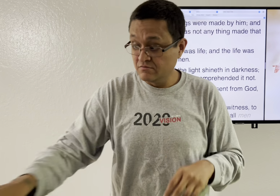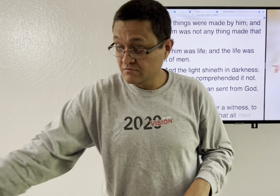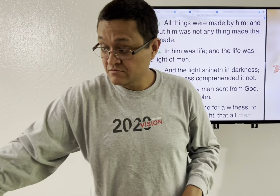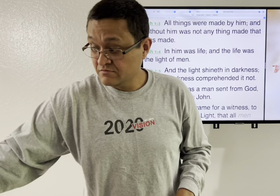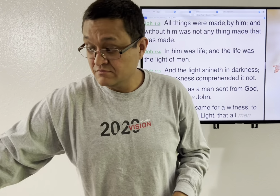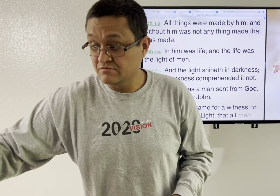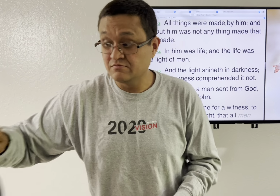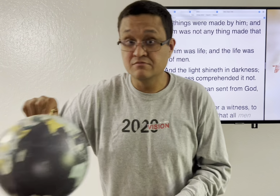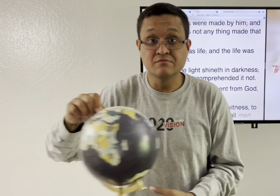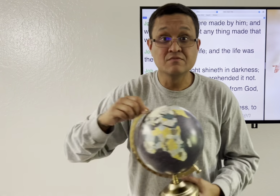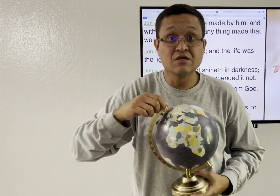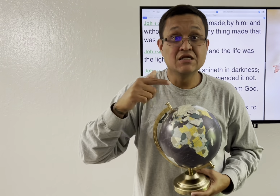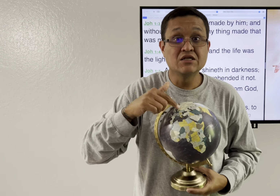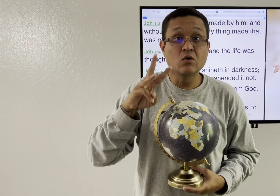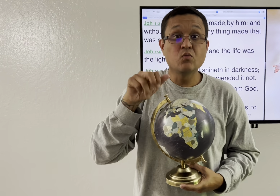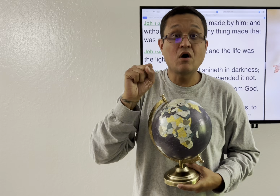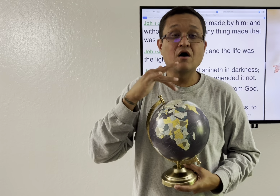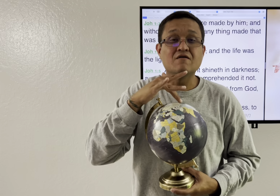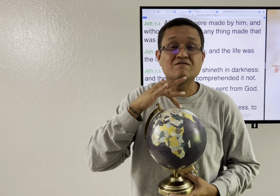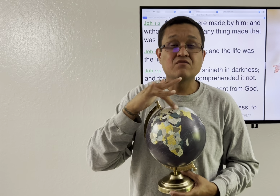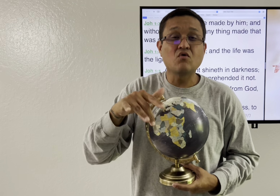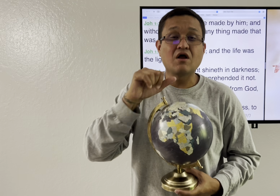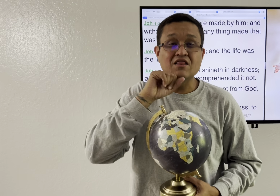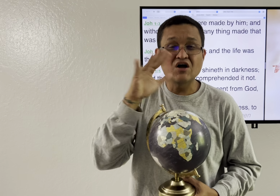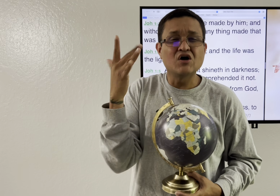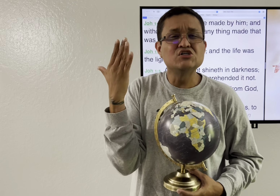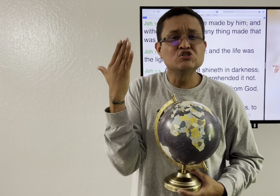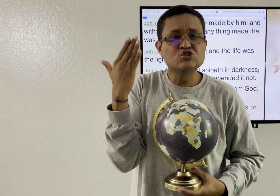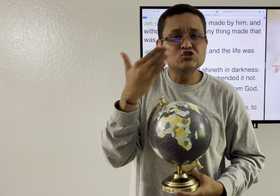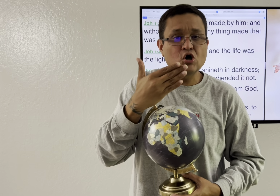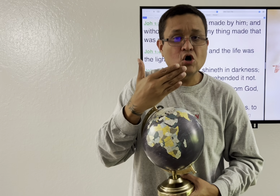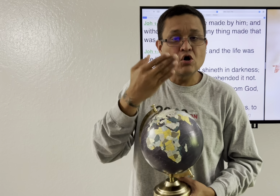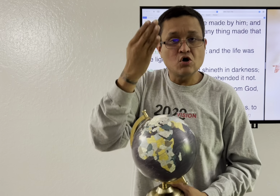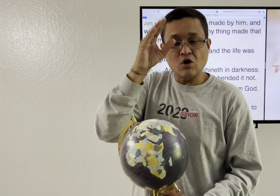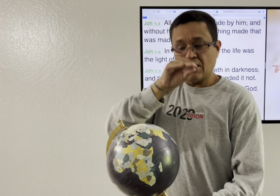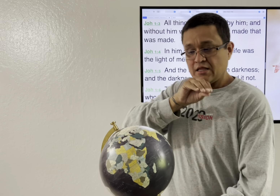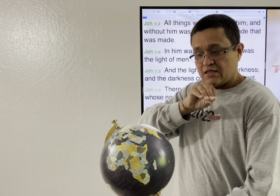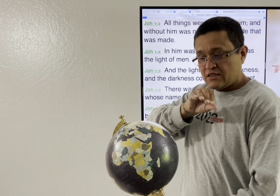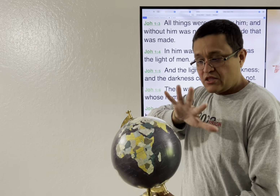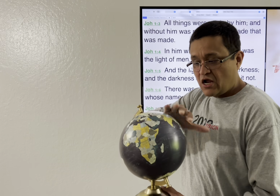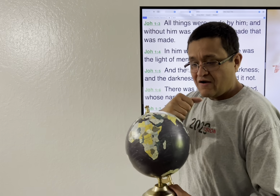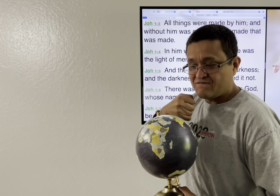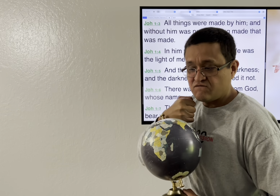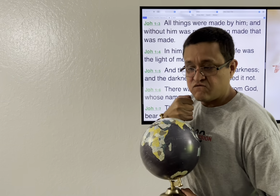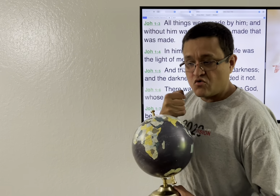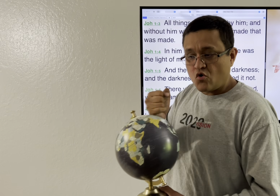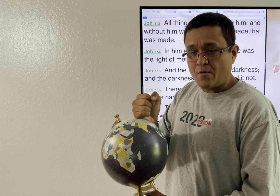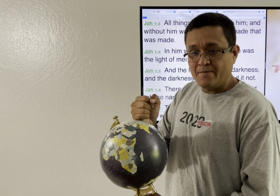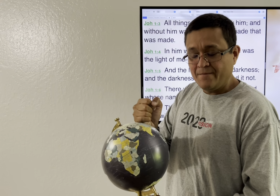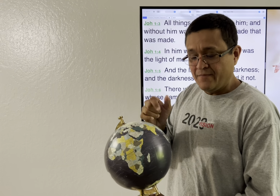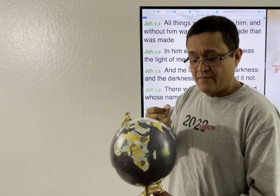This earth is dark and void, has nothing for us. It's darkness.